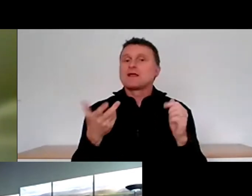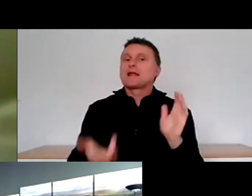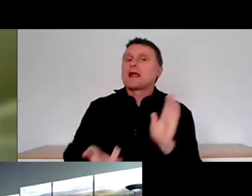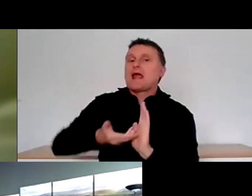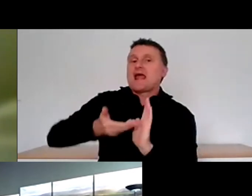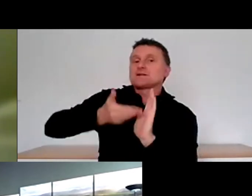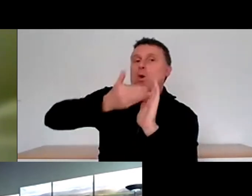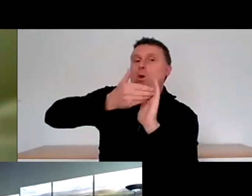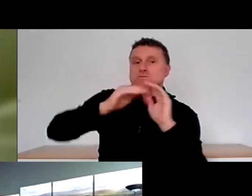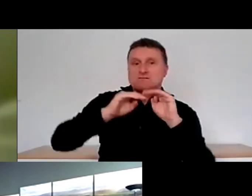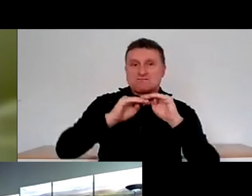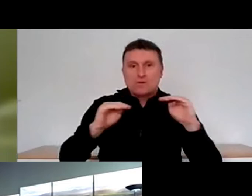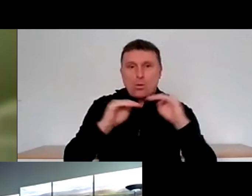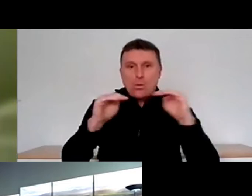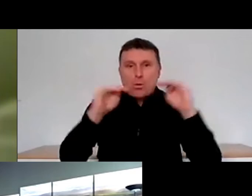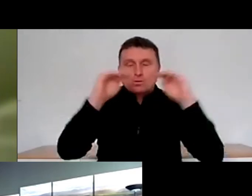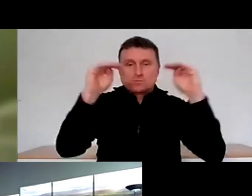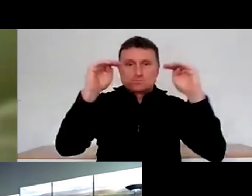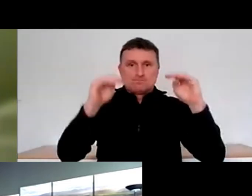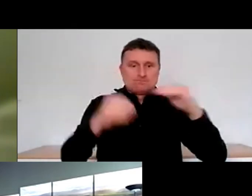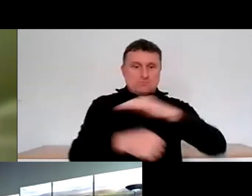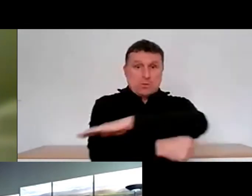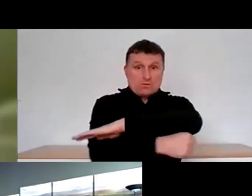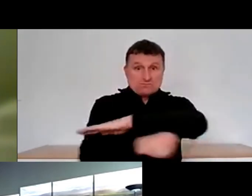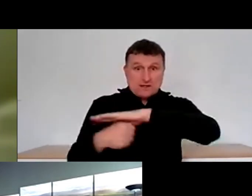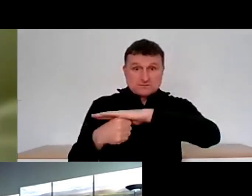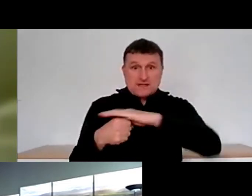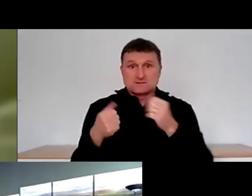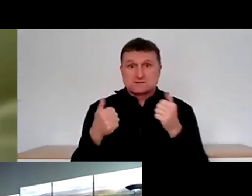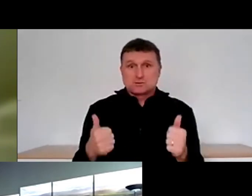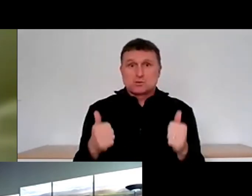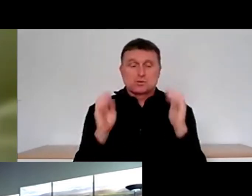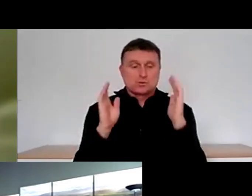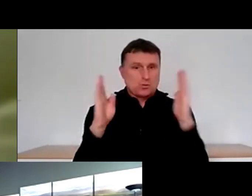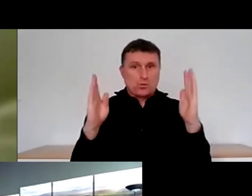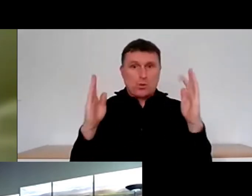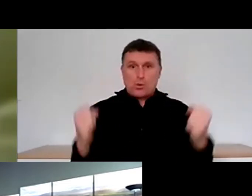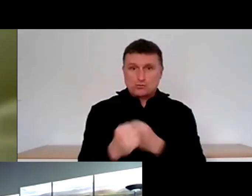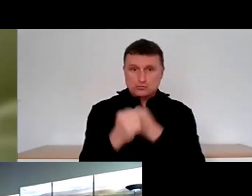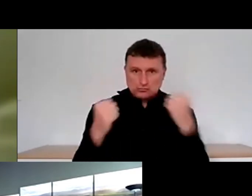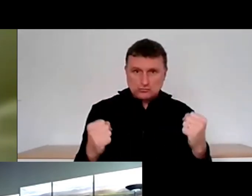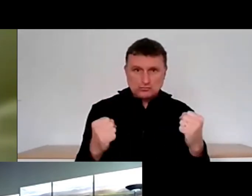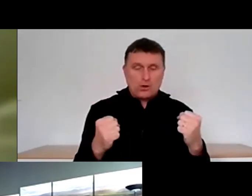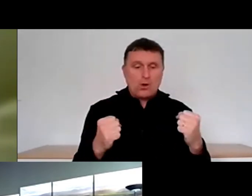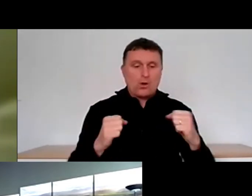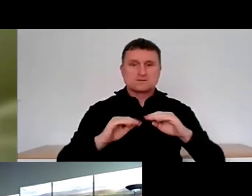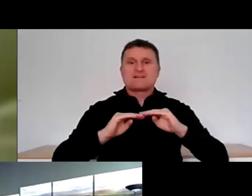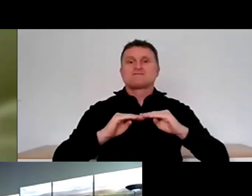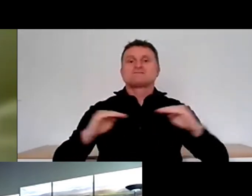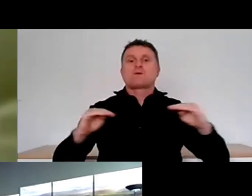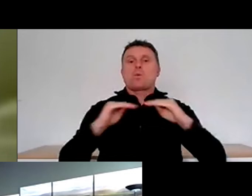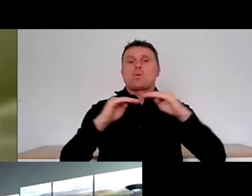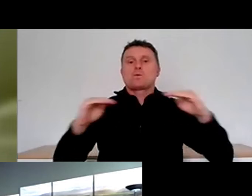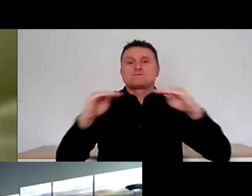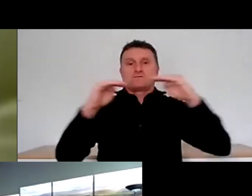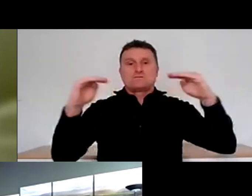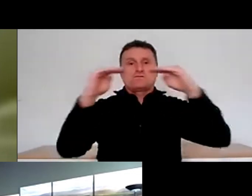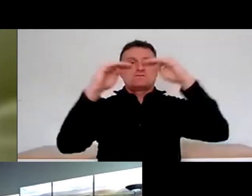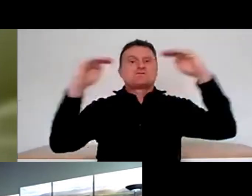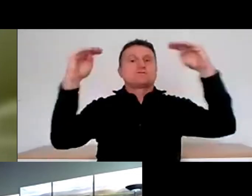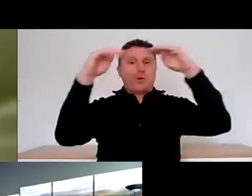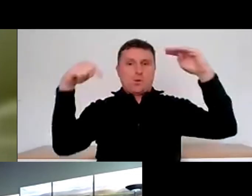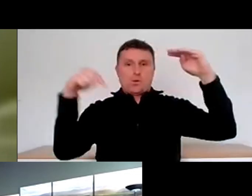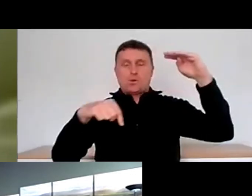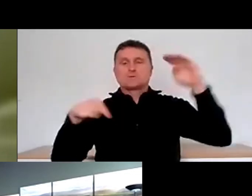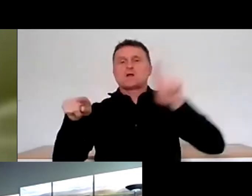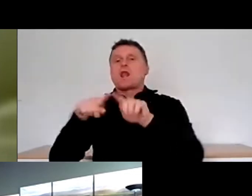to strengthen the walls, then we've got to talk about what kind of building are we going to have, and what's that building going to do. And that's really what I see one of the